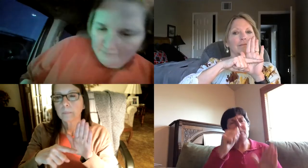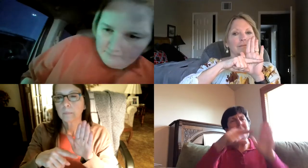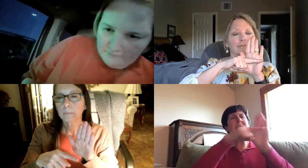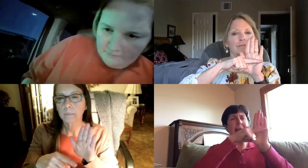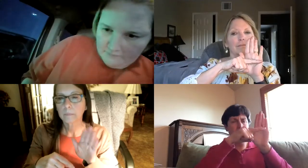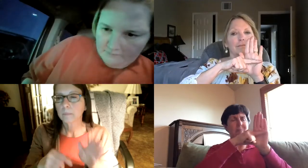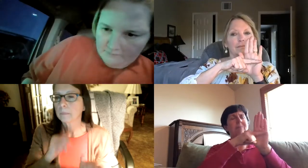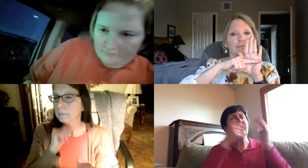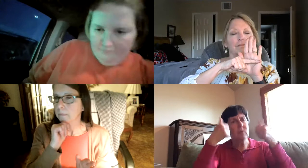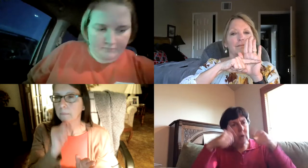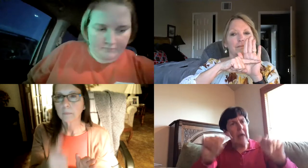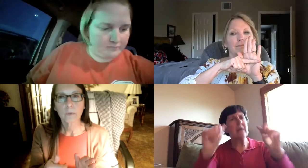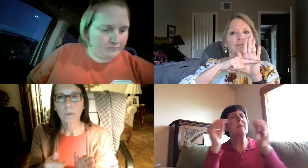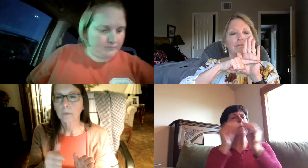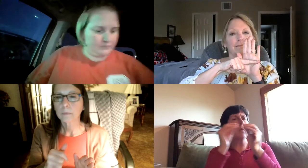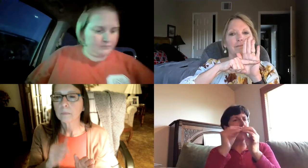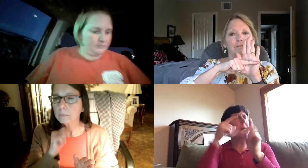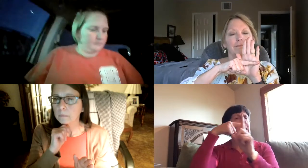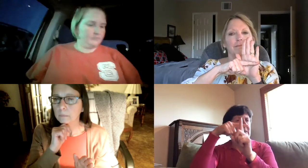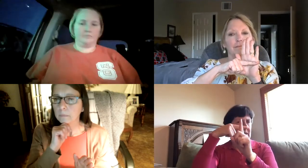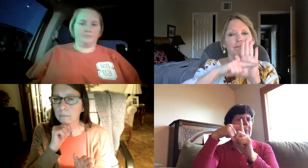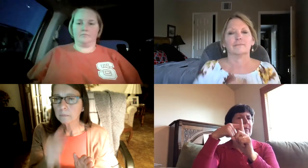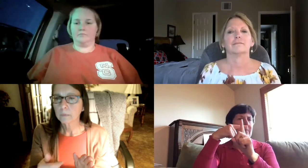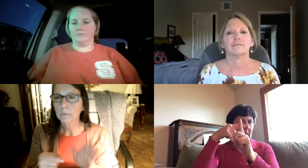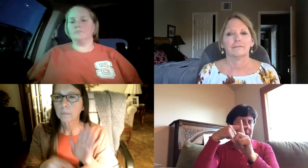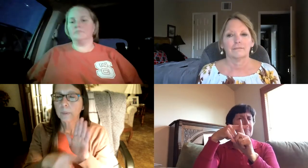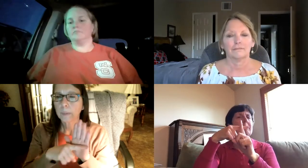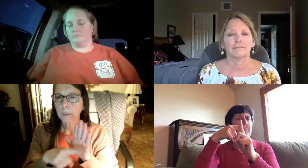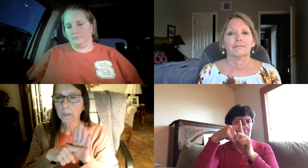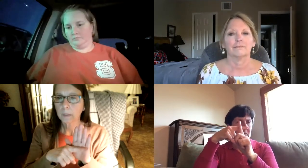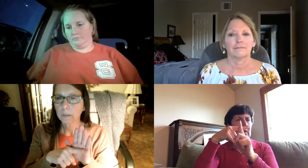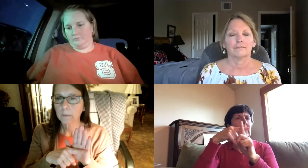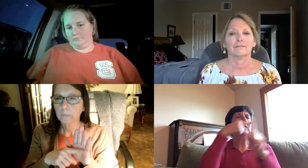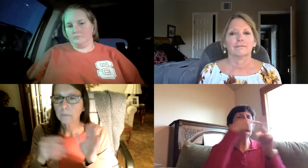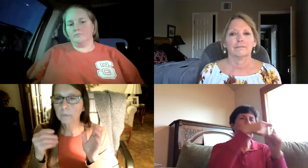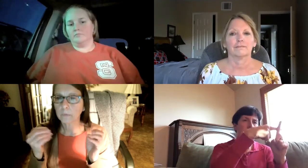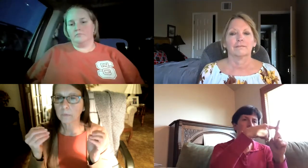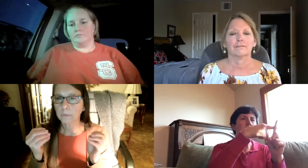Don't be negative. Try to be more positive.